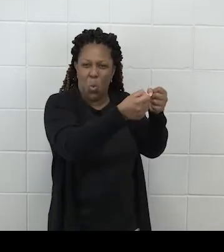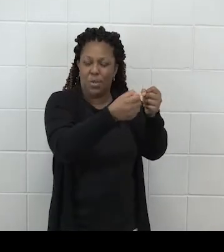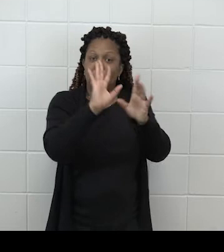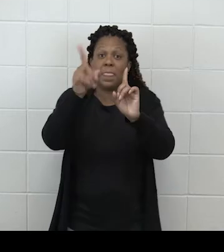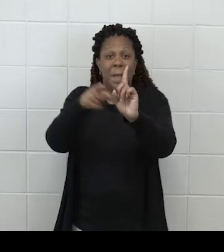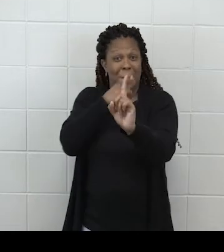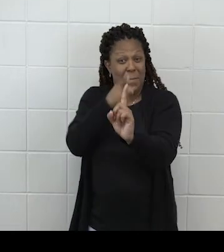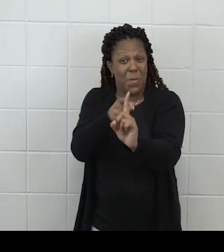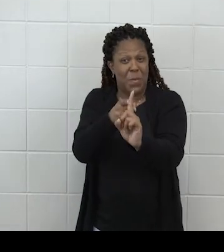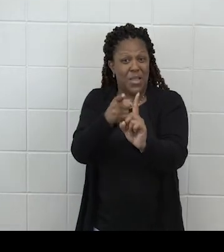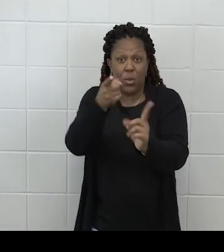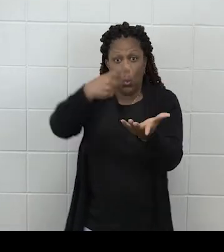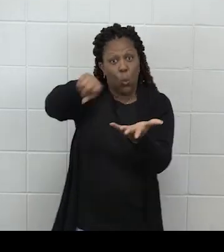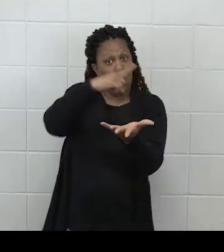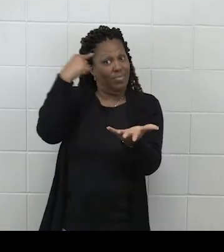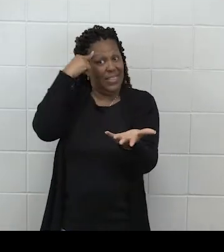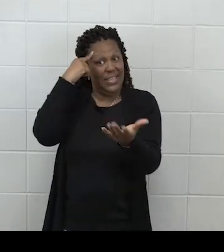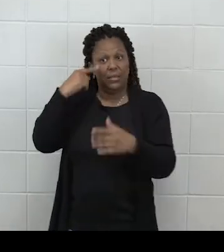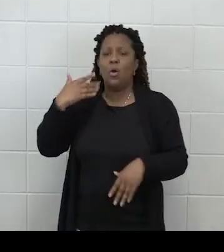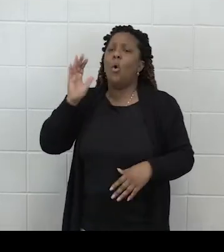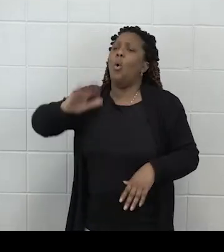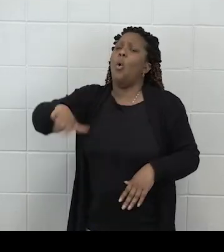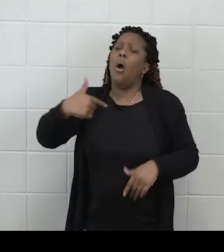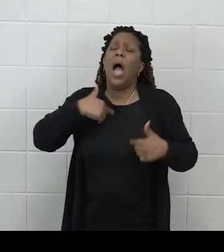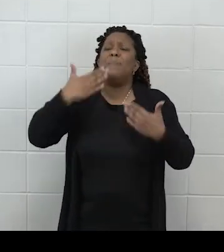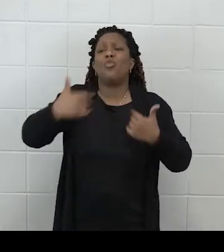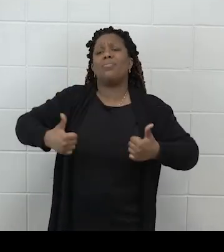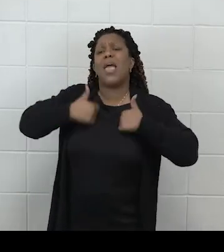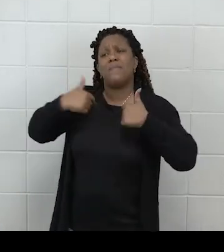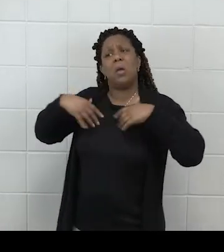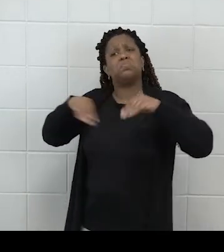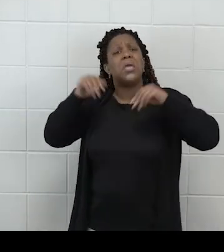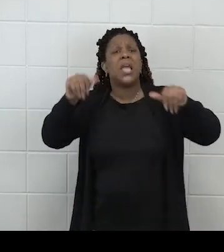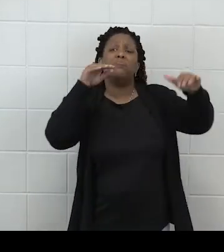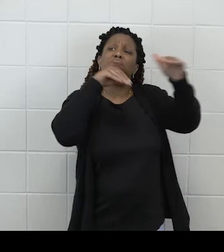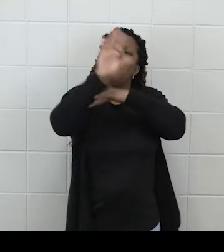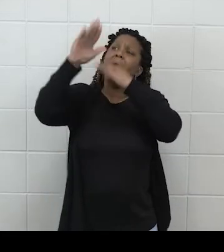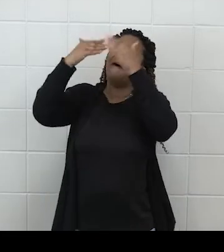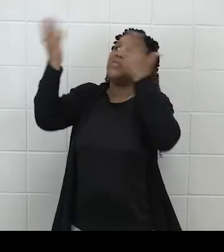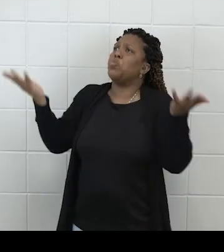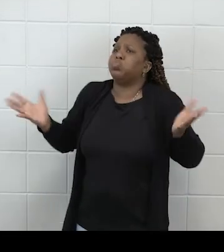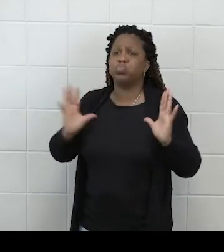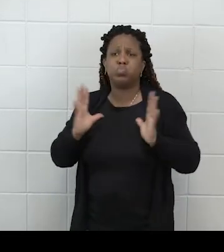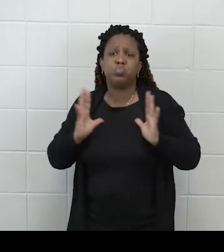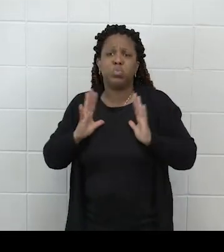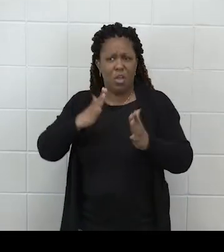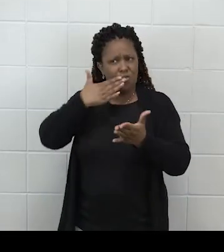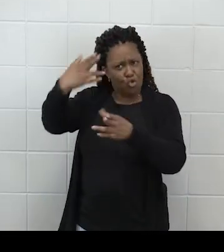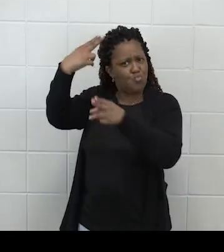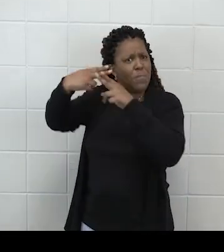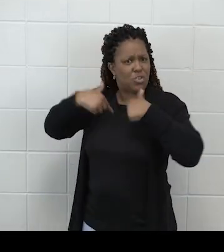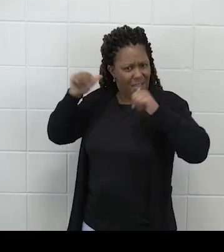life or having great knowledge or even having a great reputation. We must be